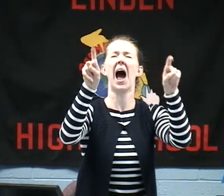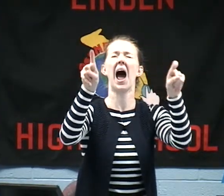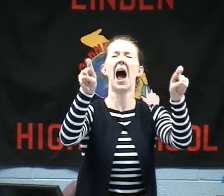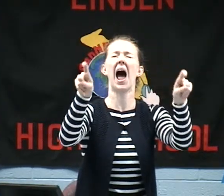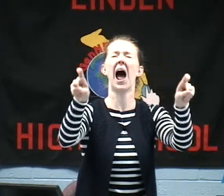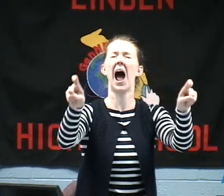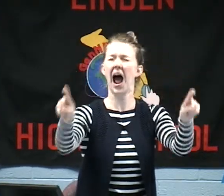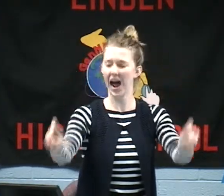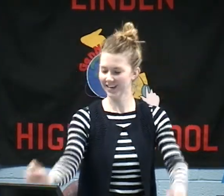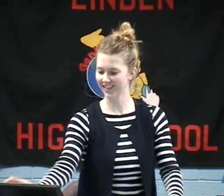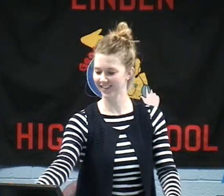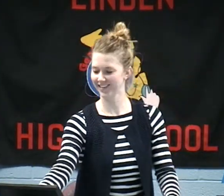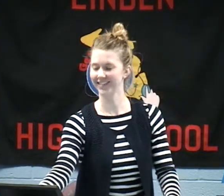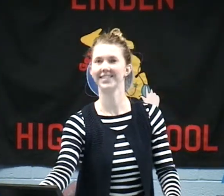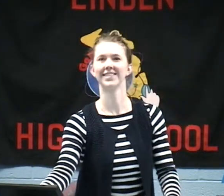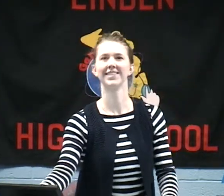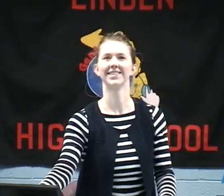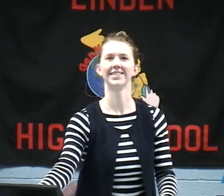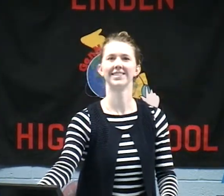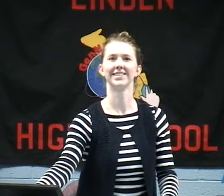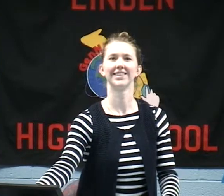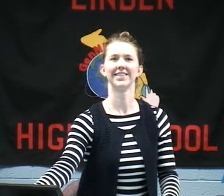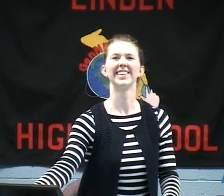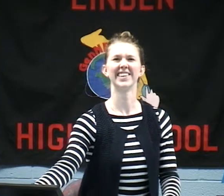sometimes like to be upset. It's hard.